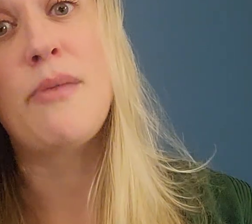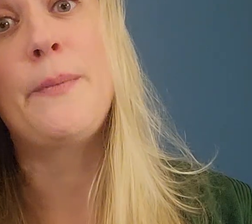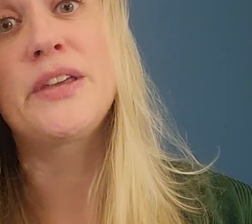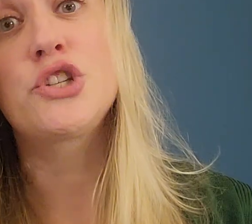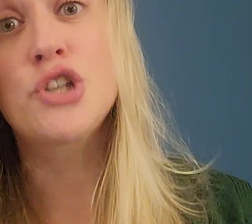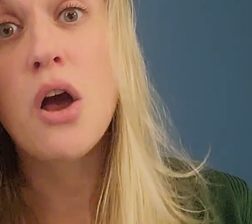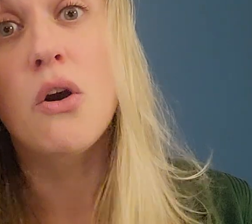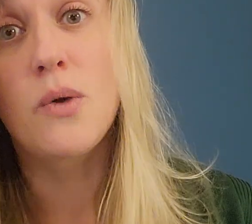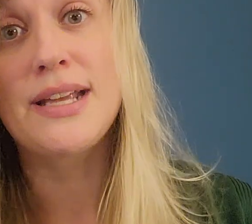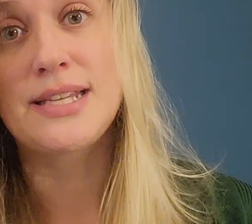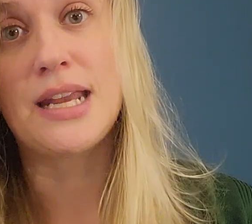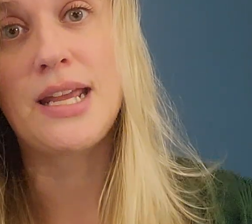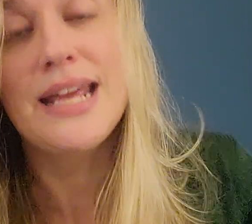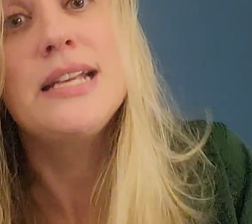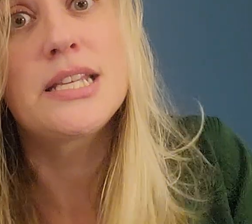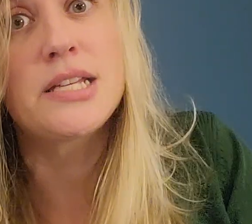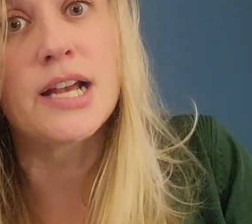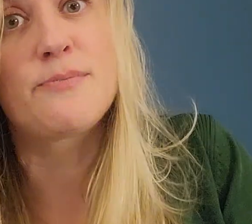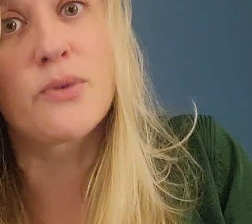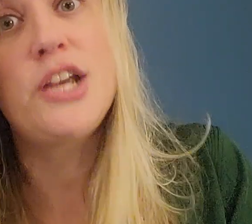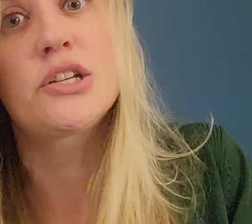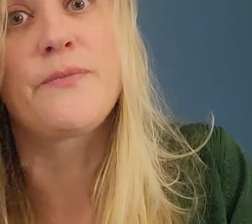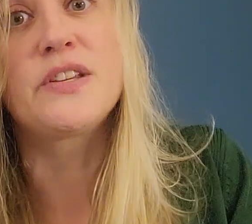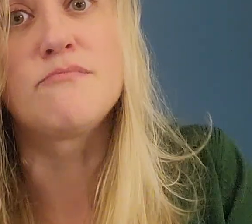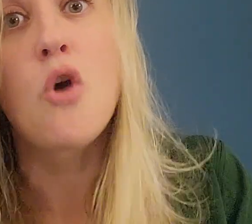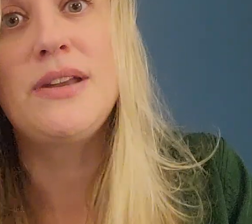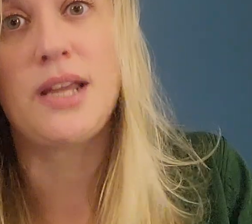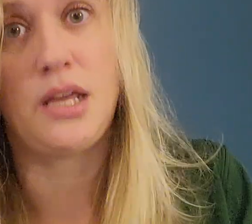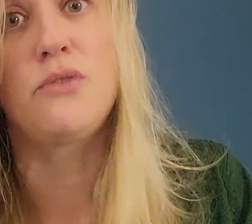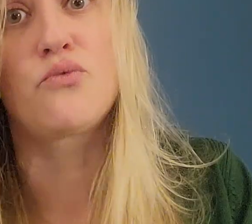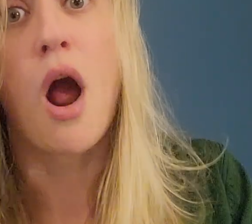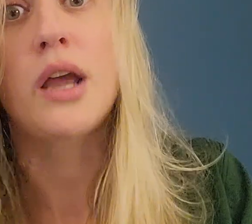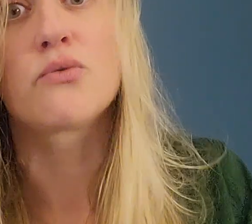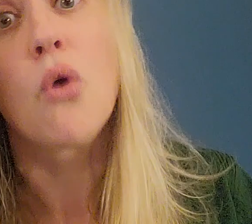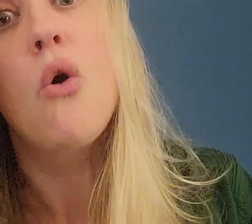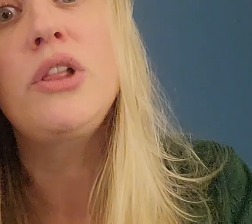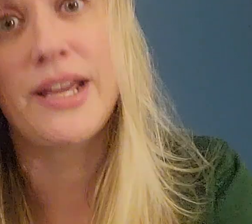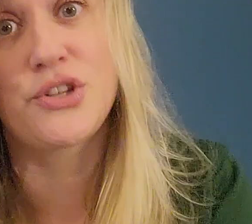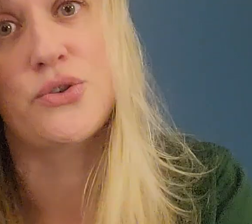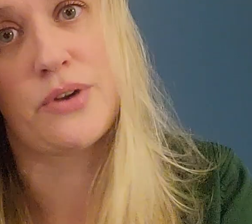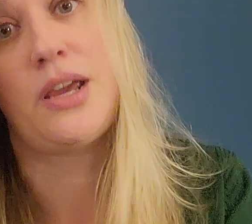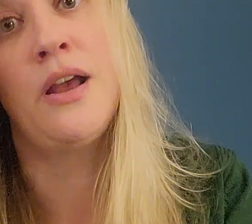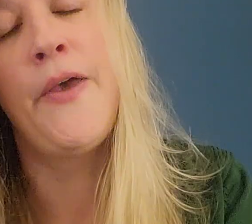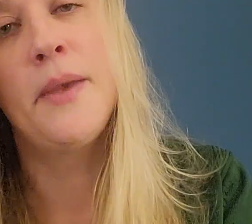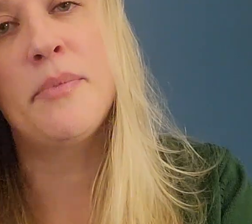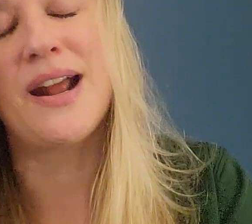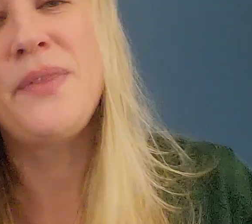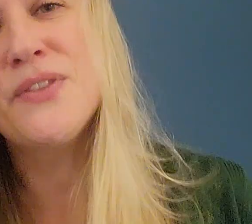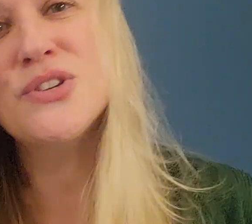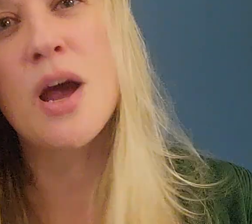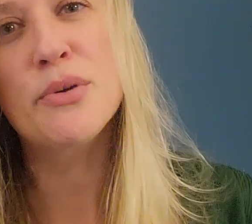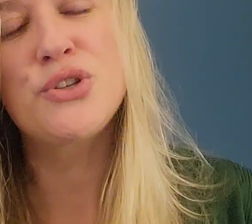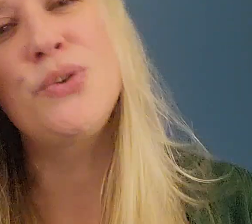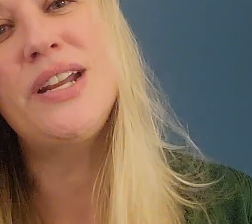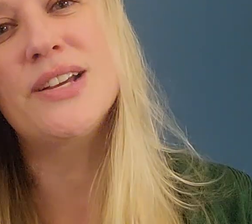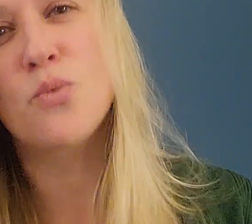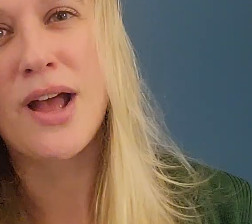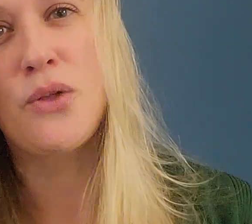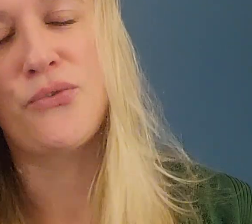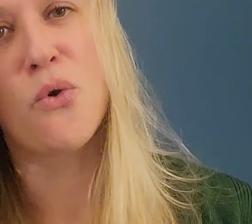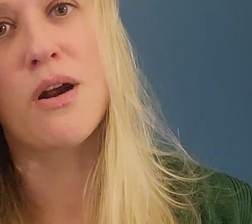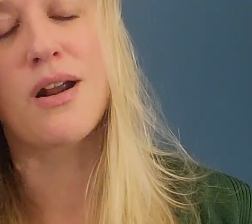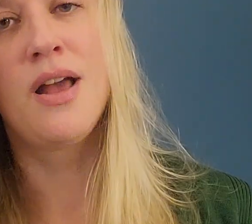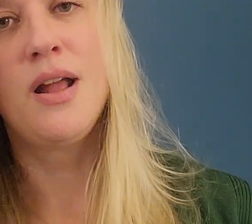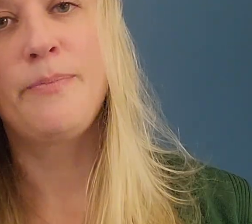special about this show is that it is this exploration of this moment in rock and roll history, but I think there's an opportunity as